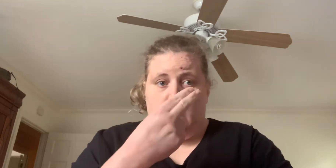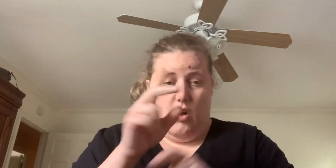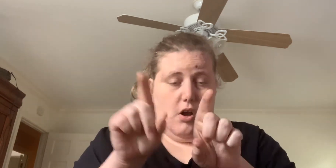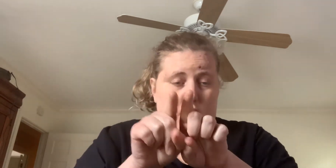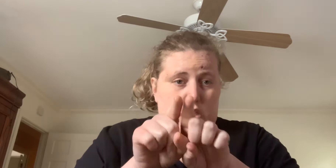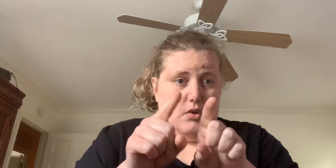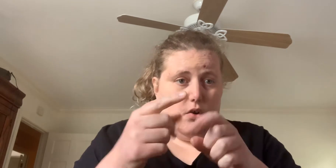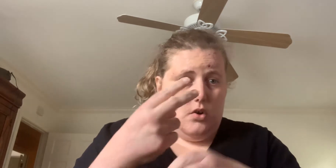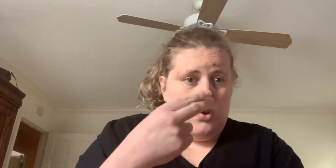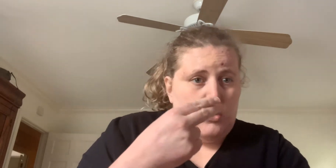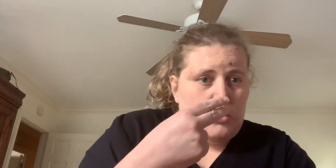ammonias.